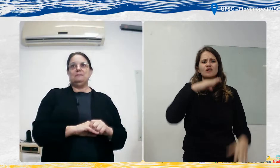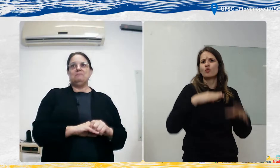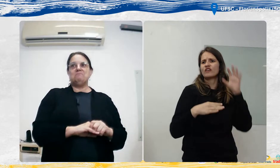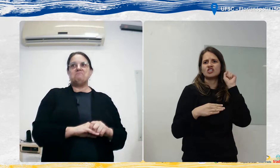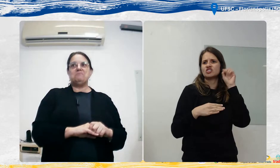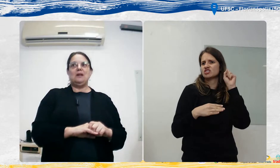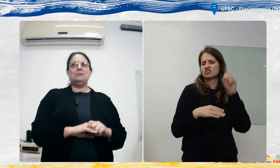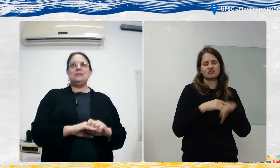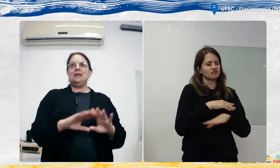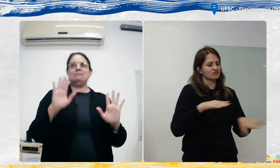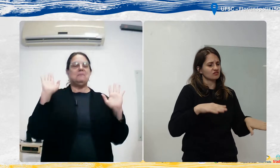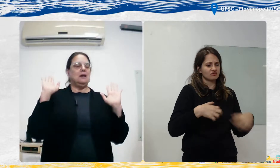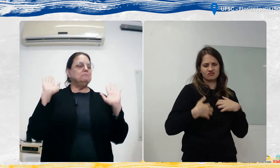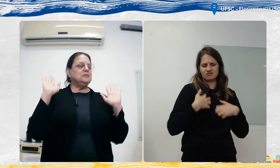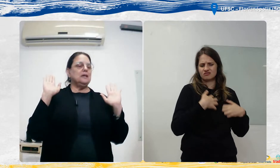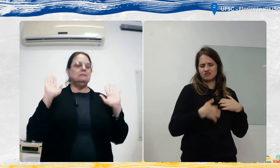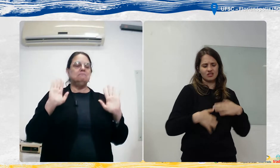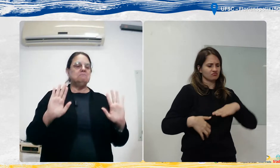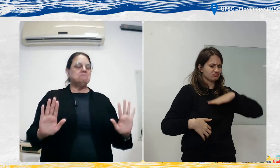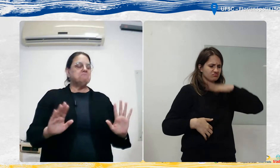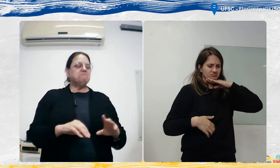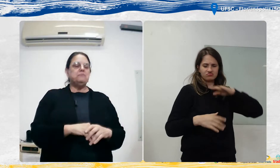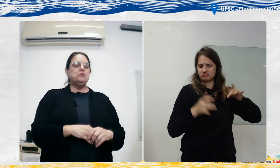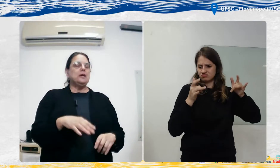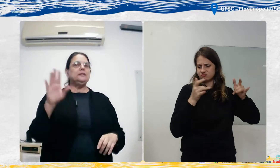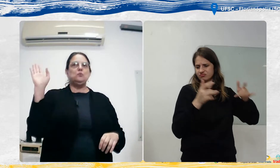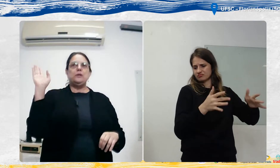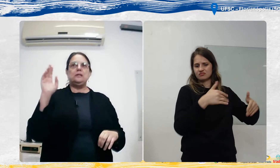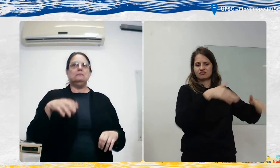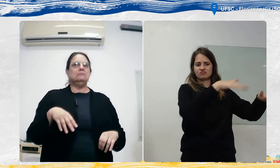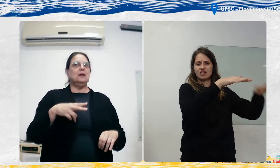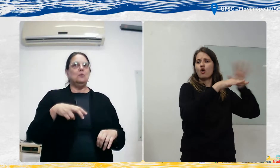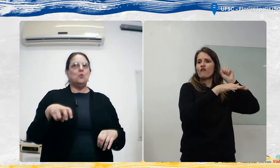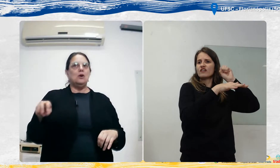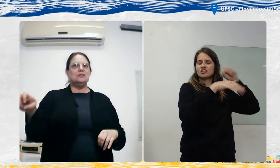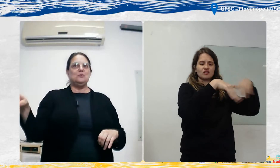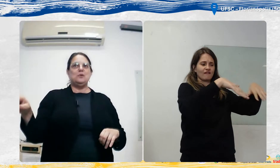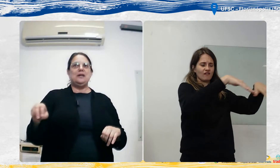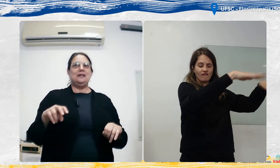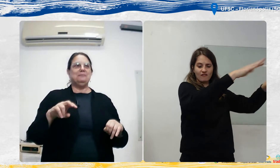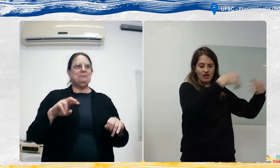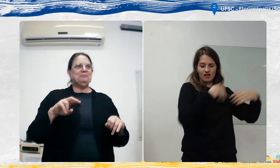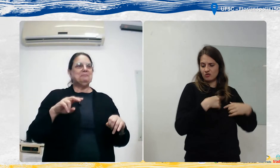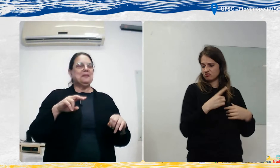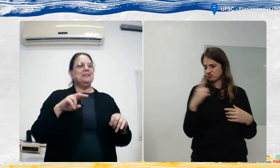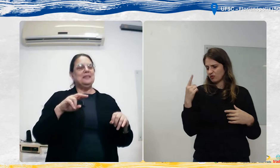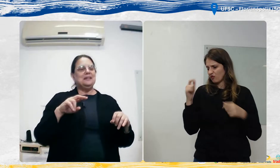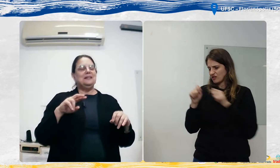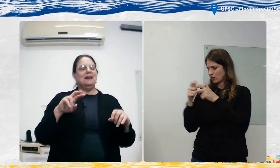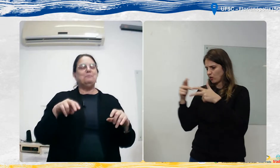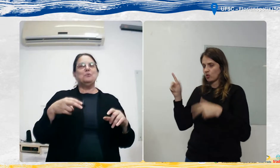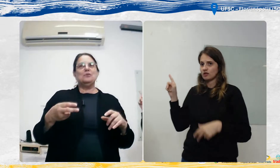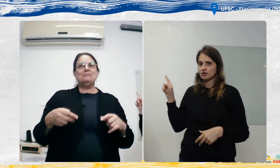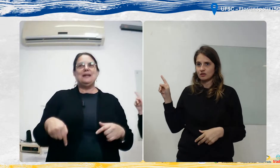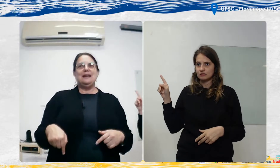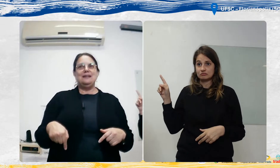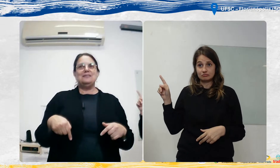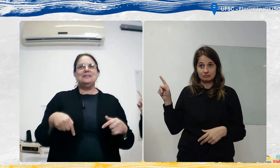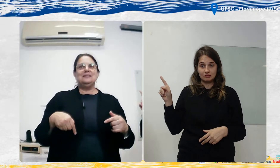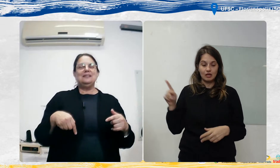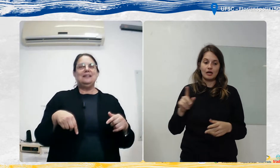frustrated. I was like, I'm done. You guys win. I walked away. And then I broke